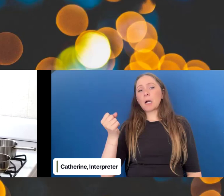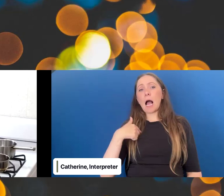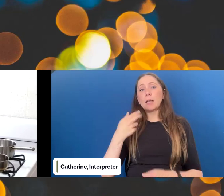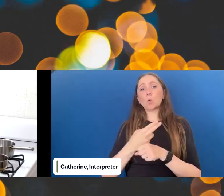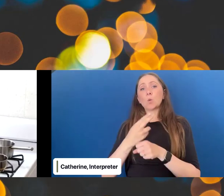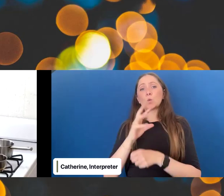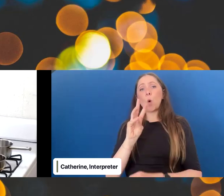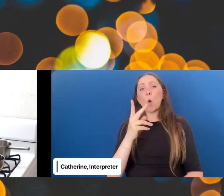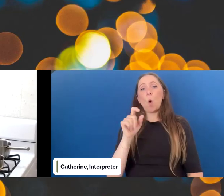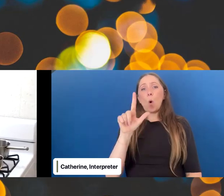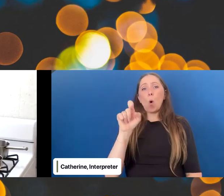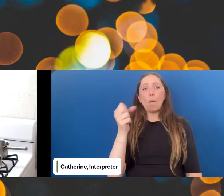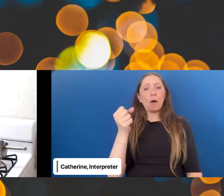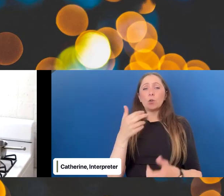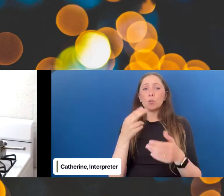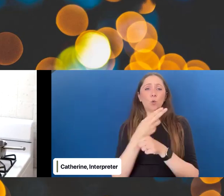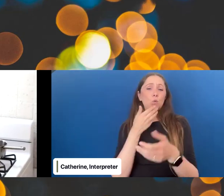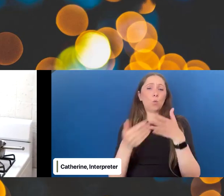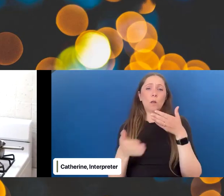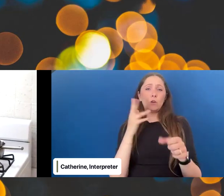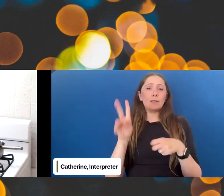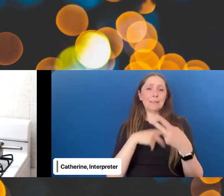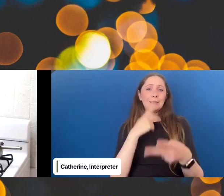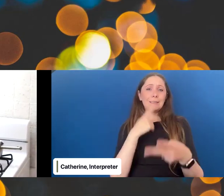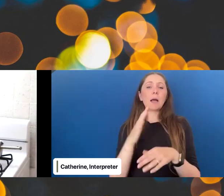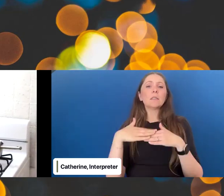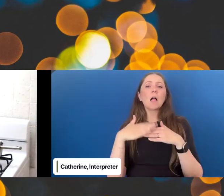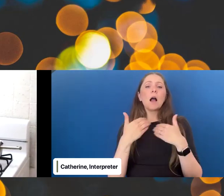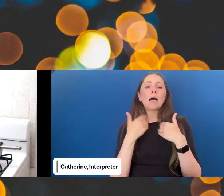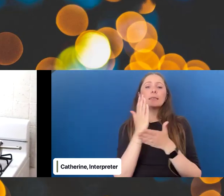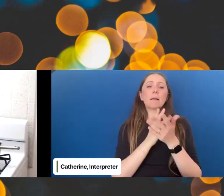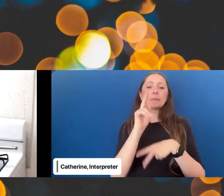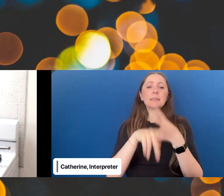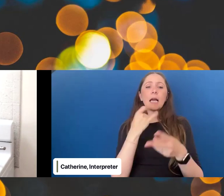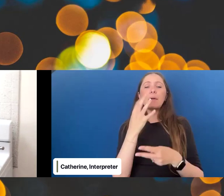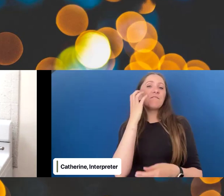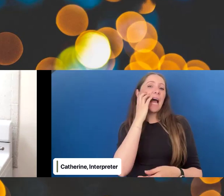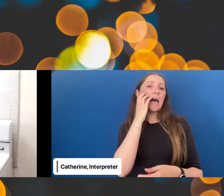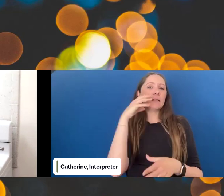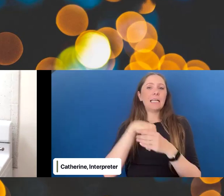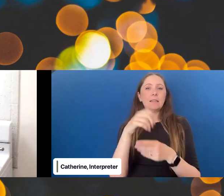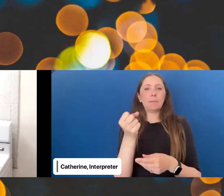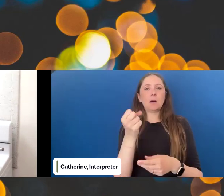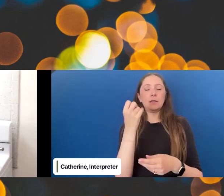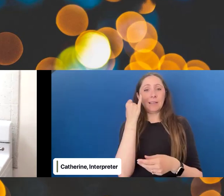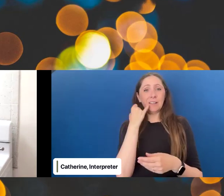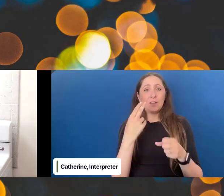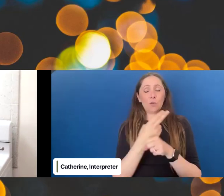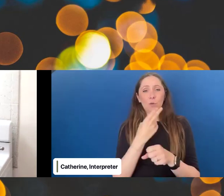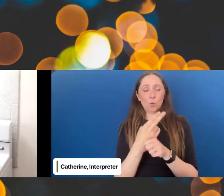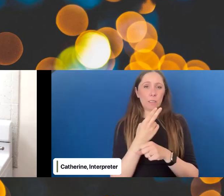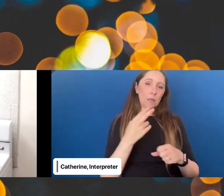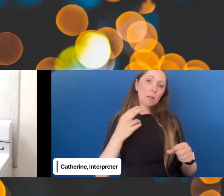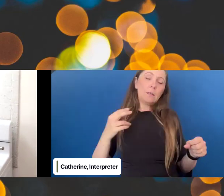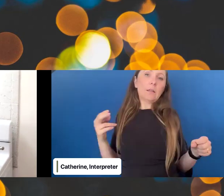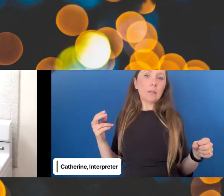milk. You can use whatever milk you want as long as it got some kind of fat in it. So if you're using it